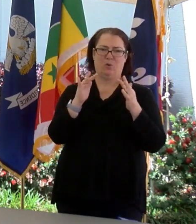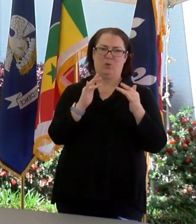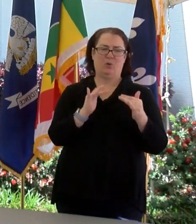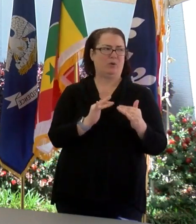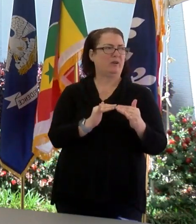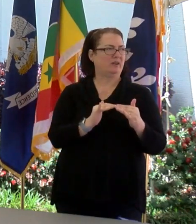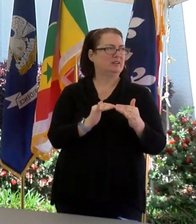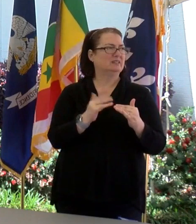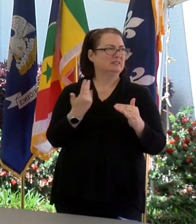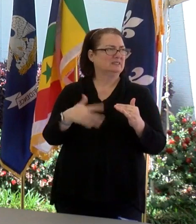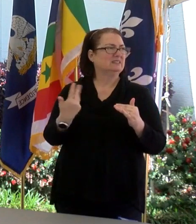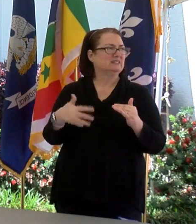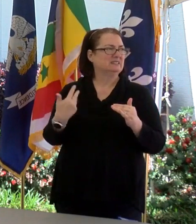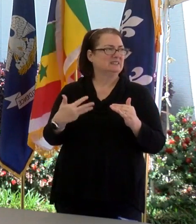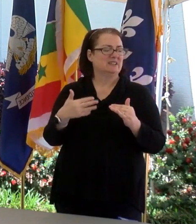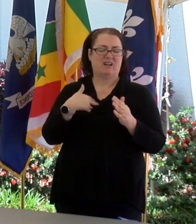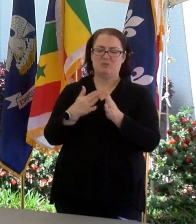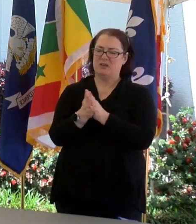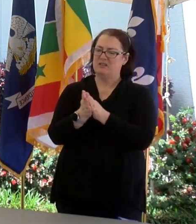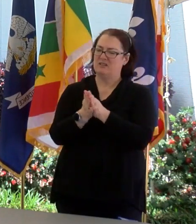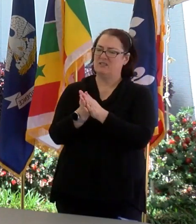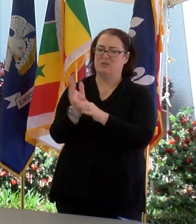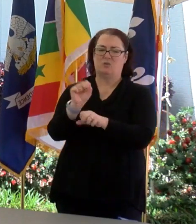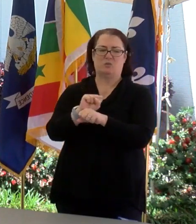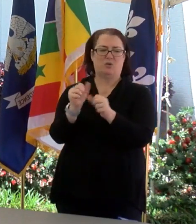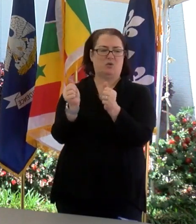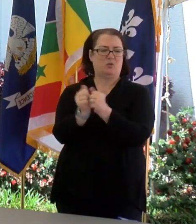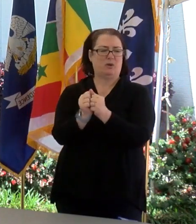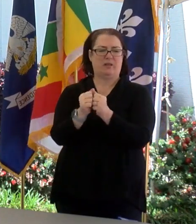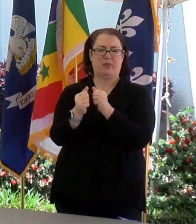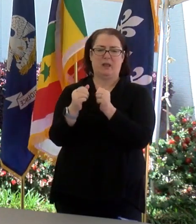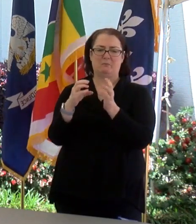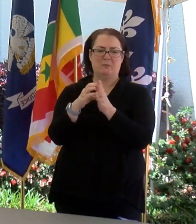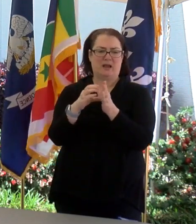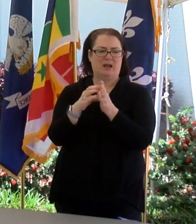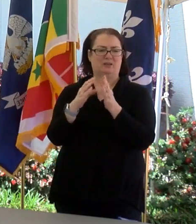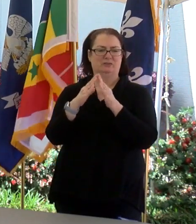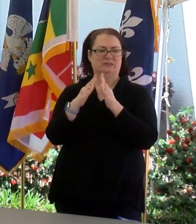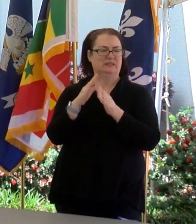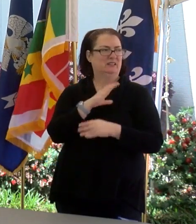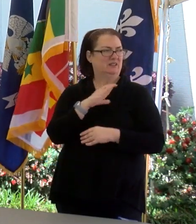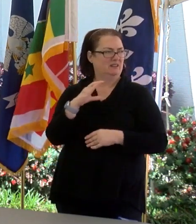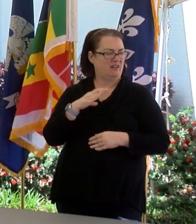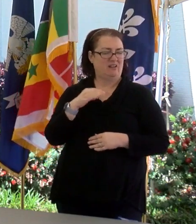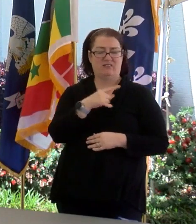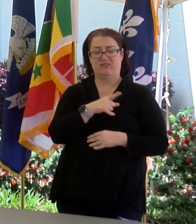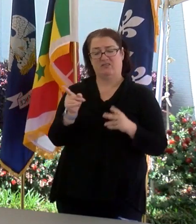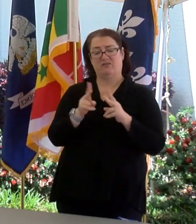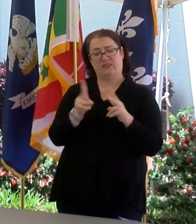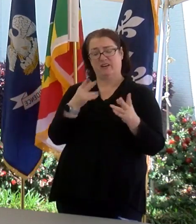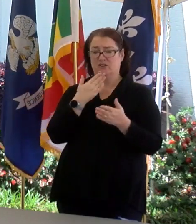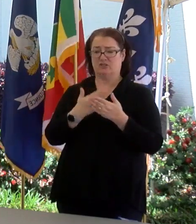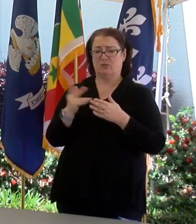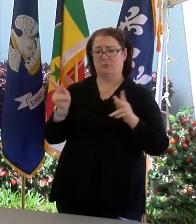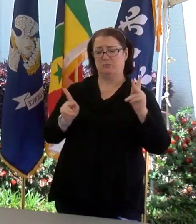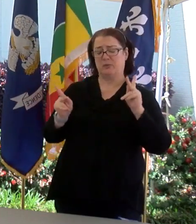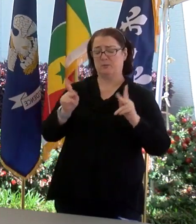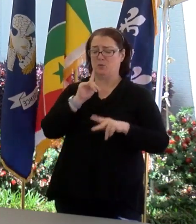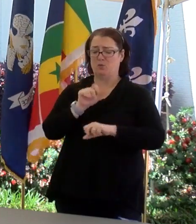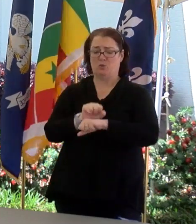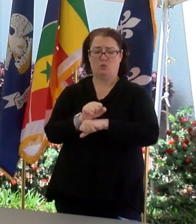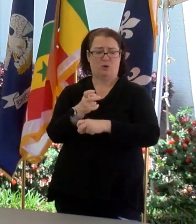to, to work with our city and parish councils, um, that I find them to be very good people. I think that they're gonna work hard